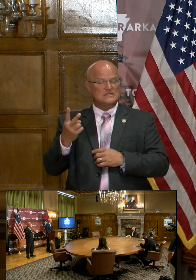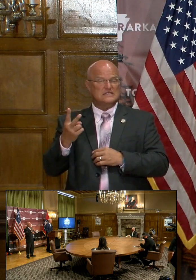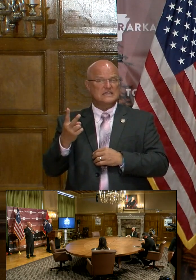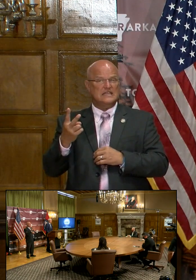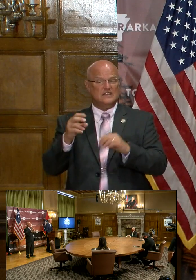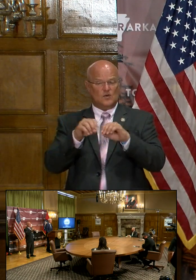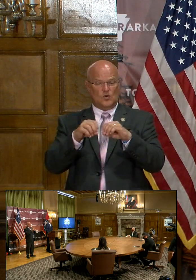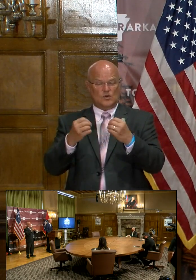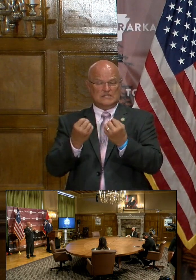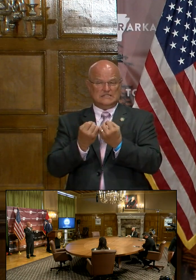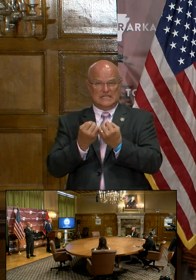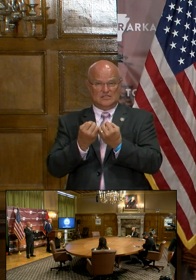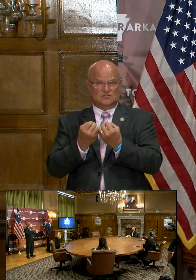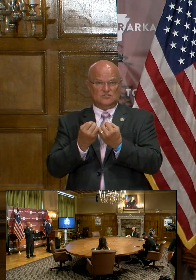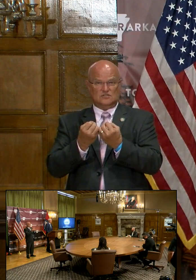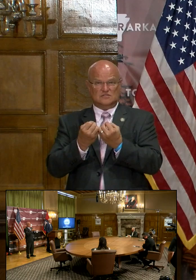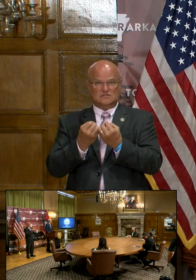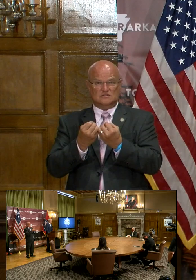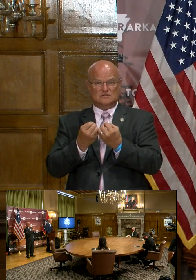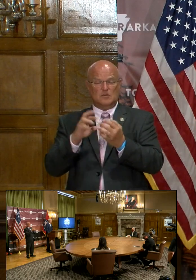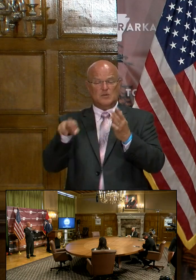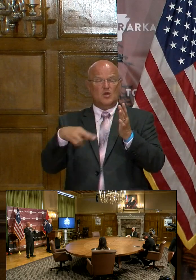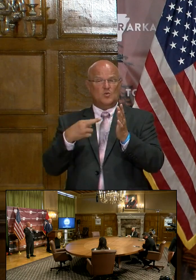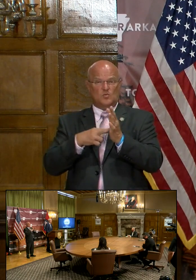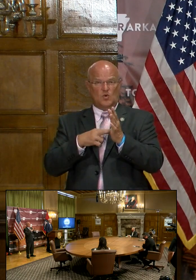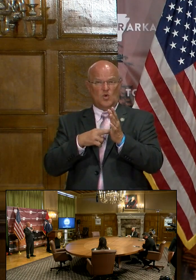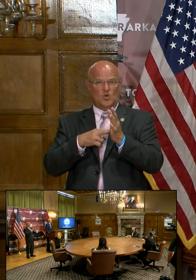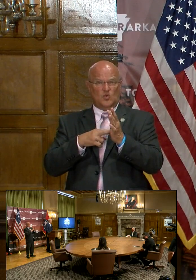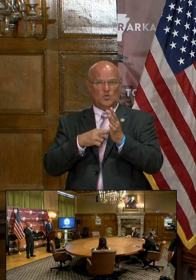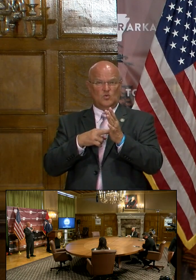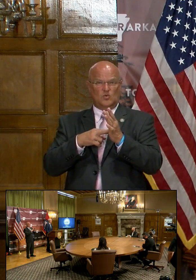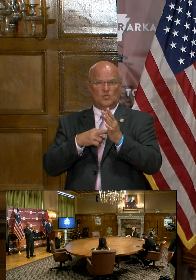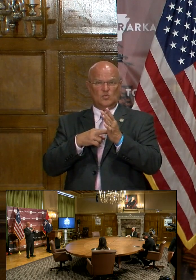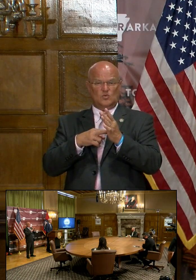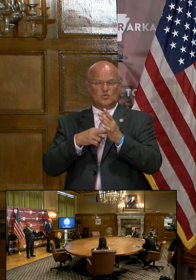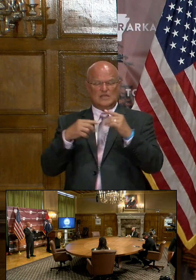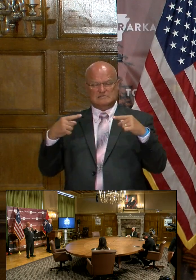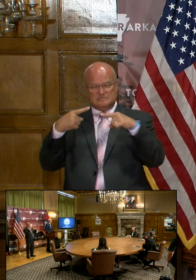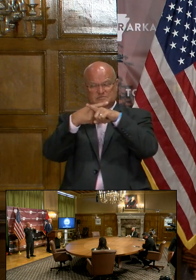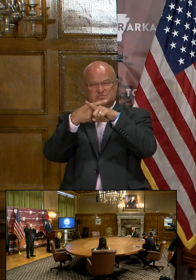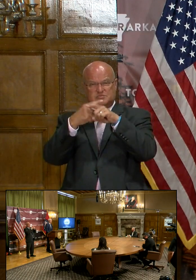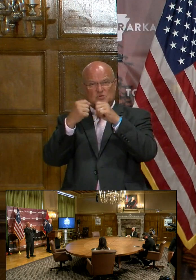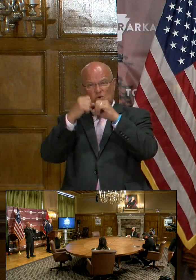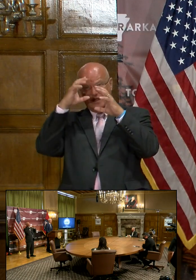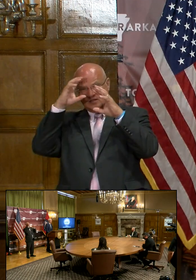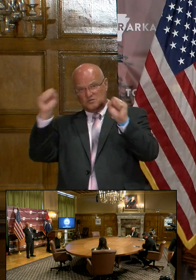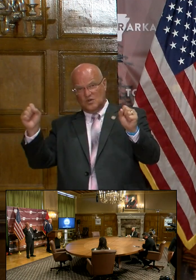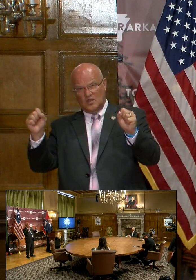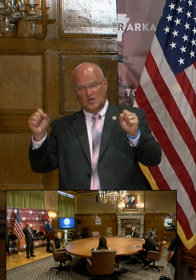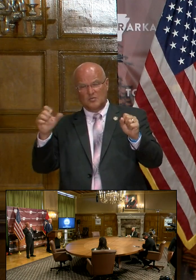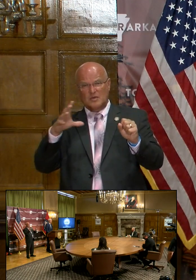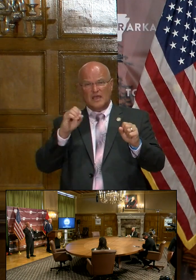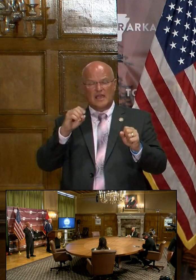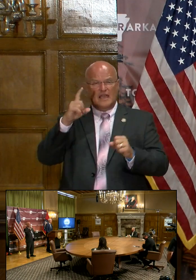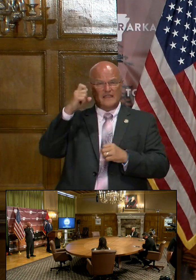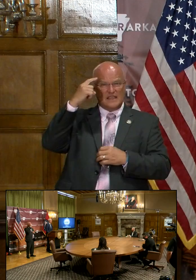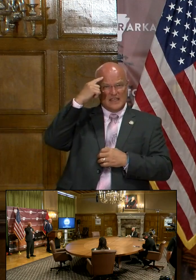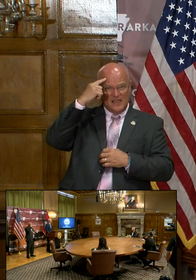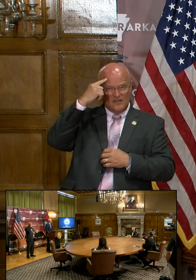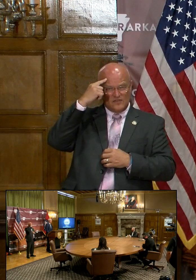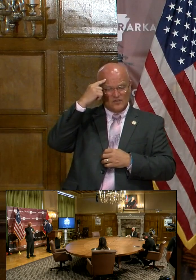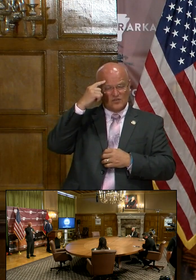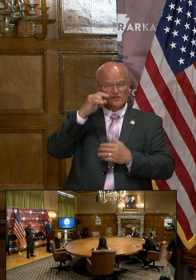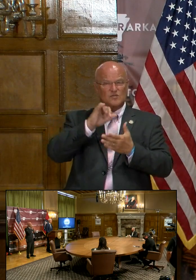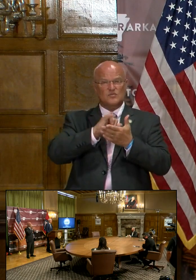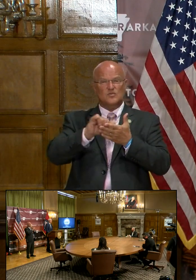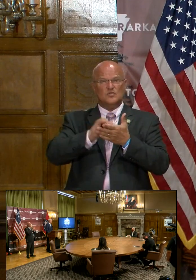the organization playing a role as kind of a counterforce to President Trump with Governor Cuomo in charge of